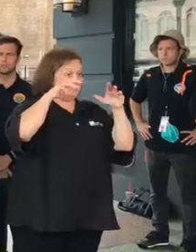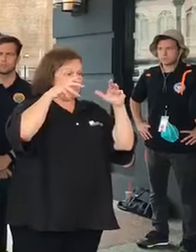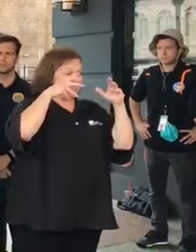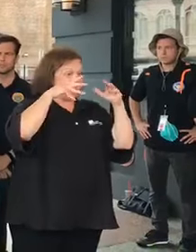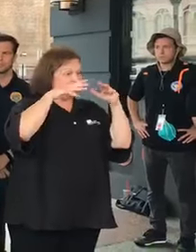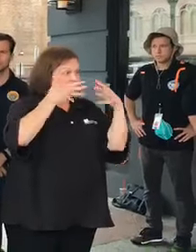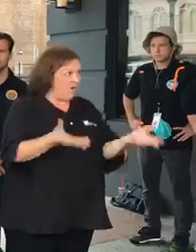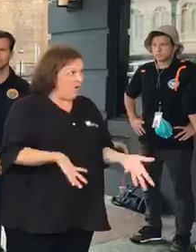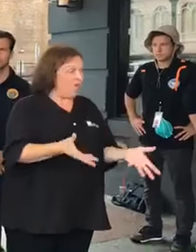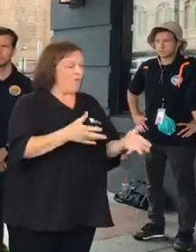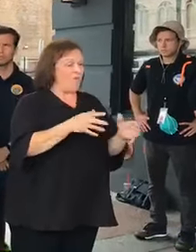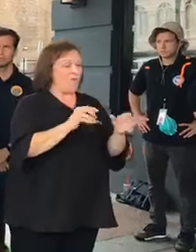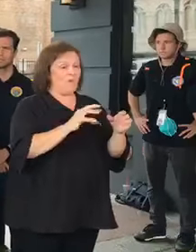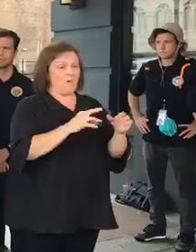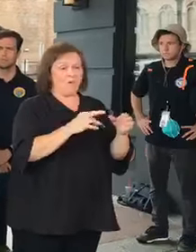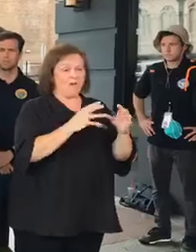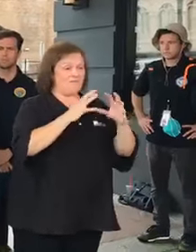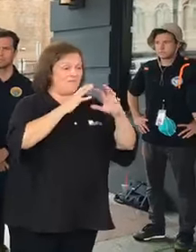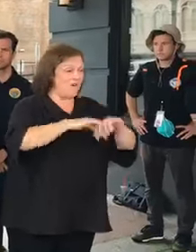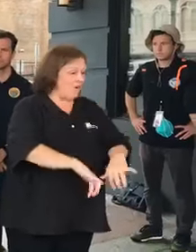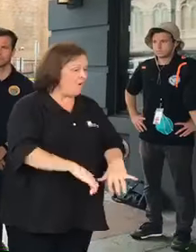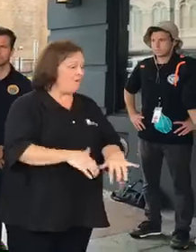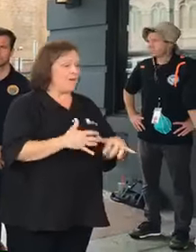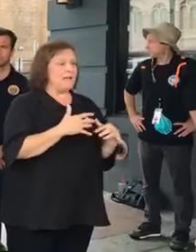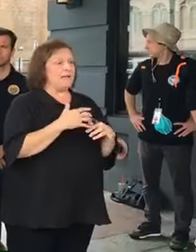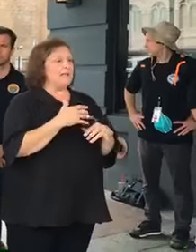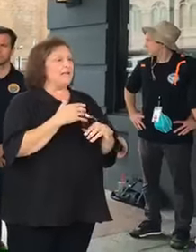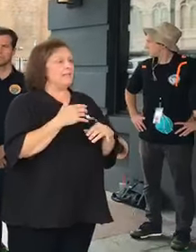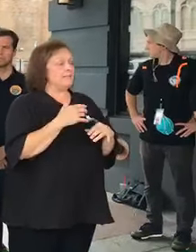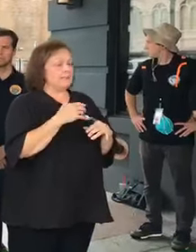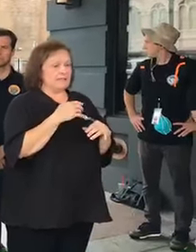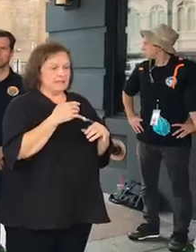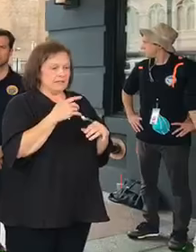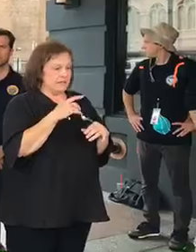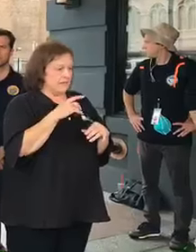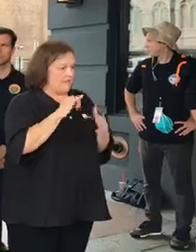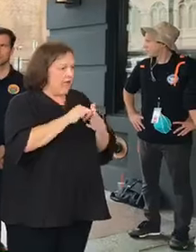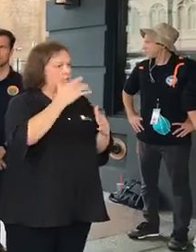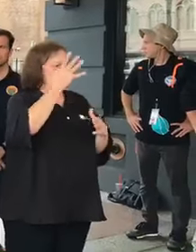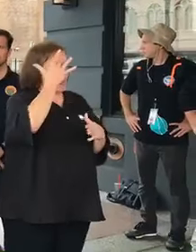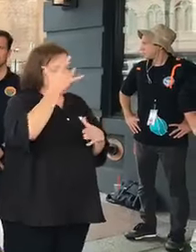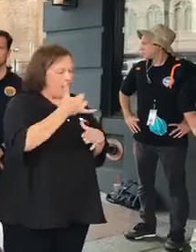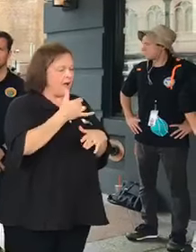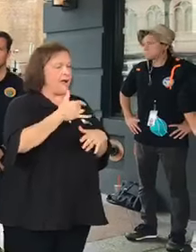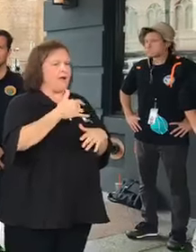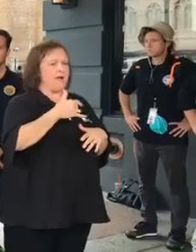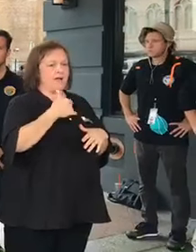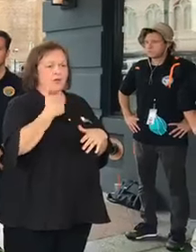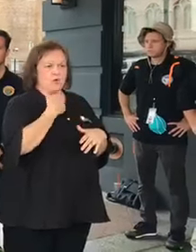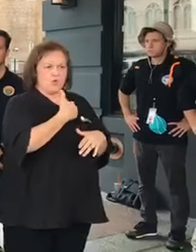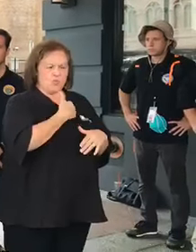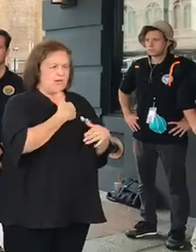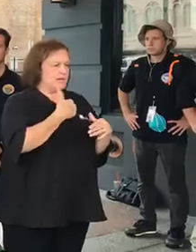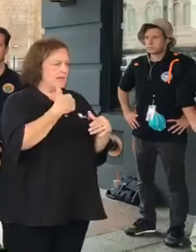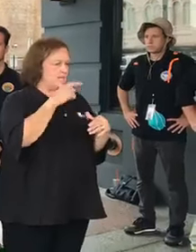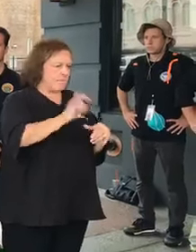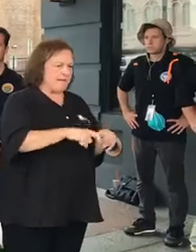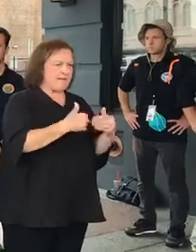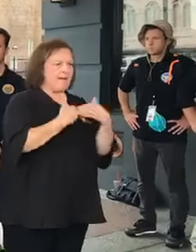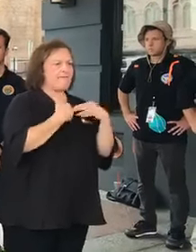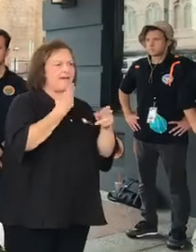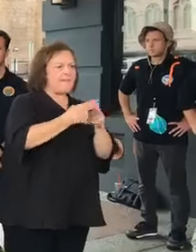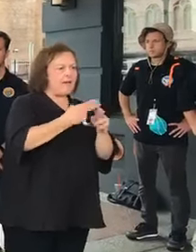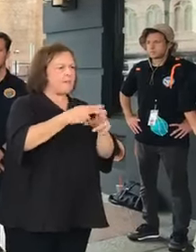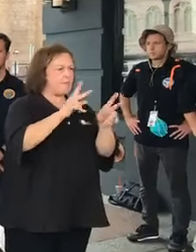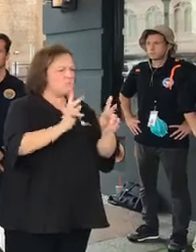you've been observing the scene, you see no one enters this. No one enters this without going through a single checkpoint, their names, their business,